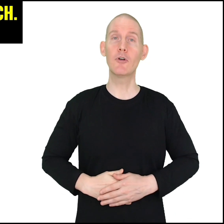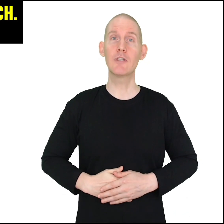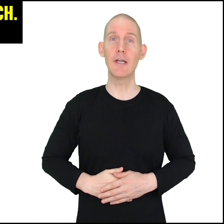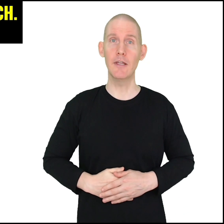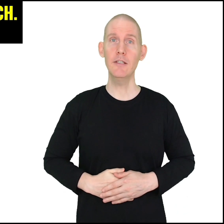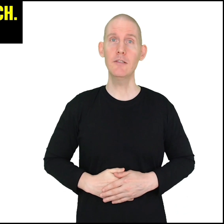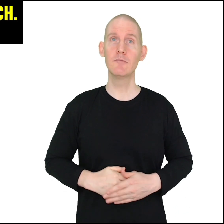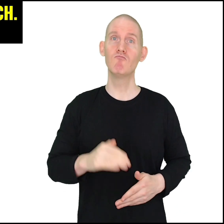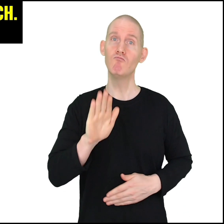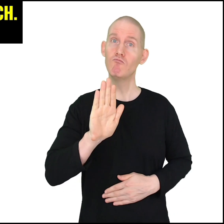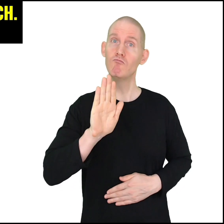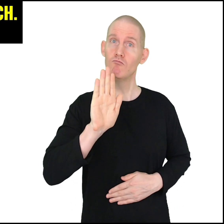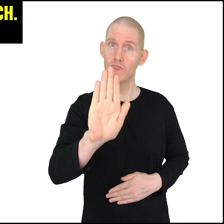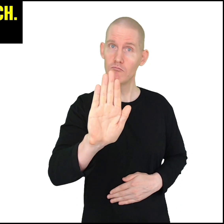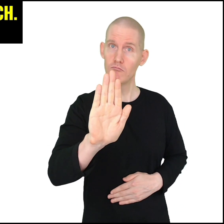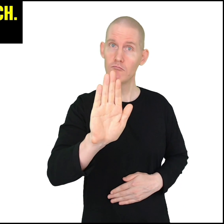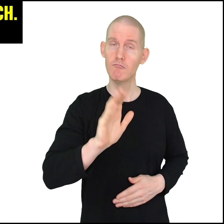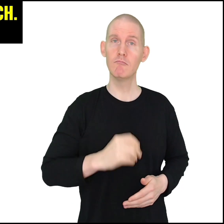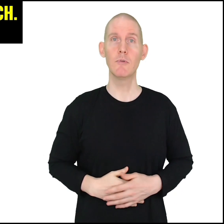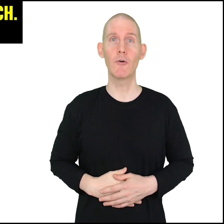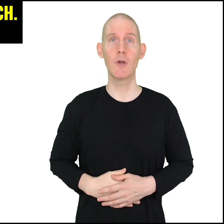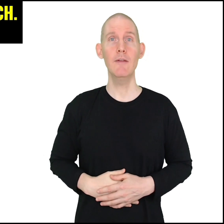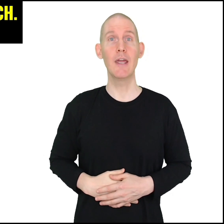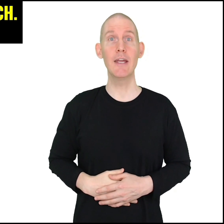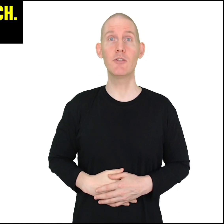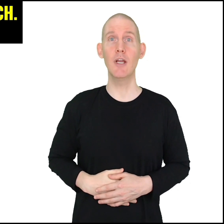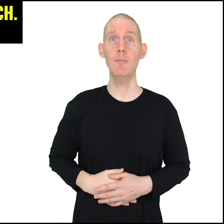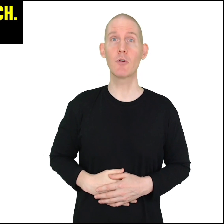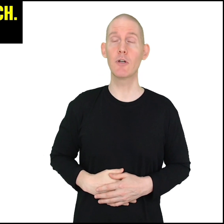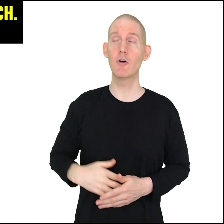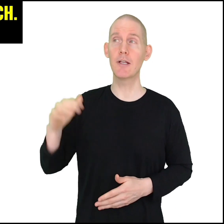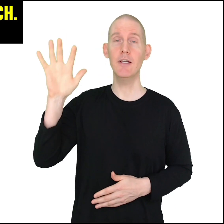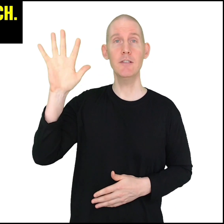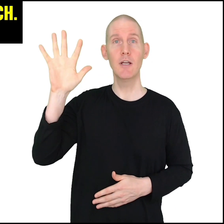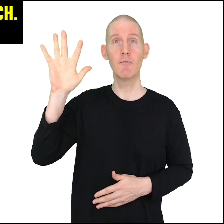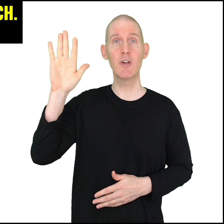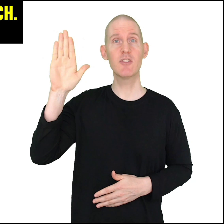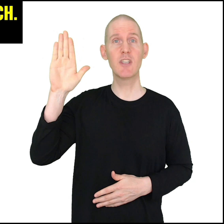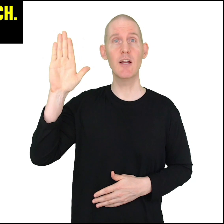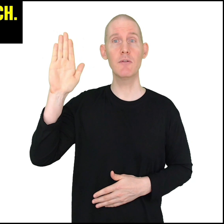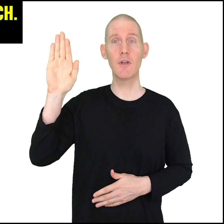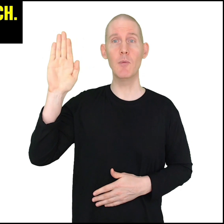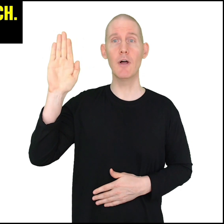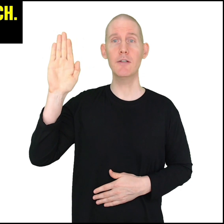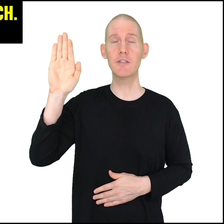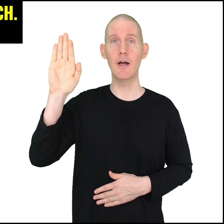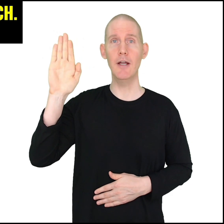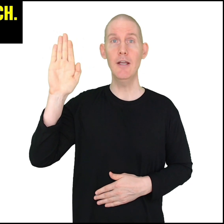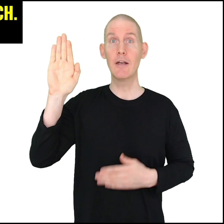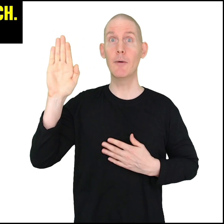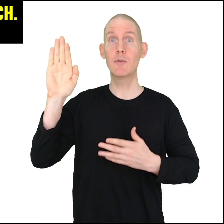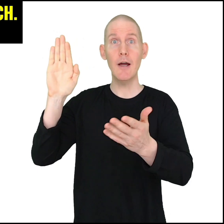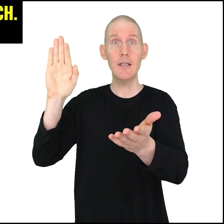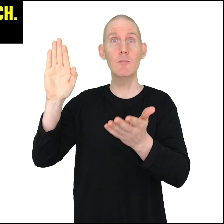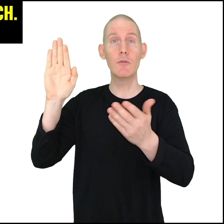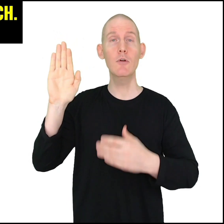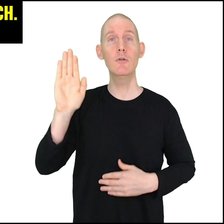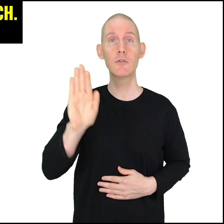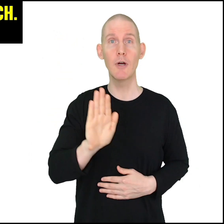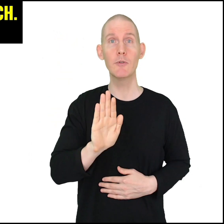like this. Okay, the hand shape, we're going to go like this. Fingers together, thumb alongside. Now I'm talking with you, so I'm just going to